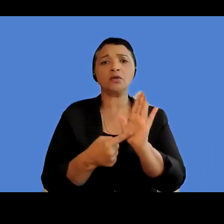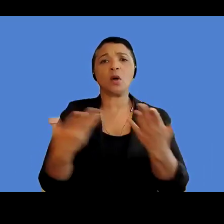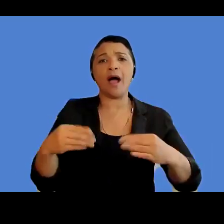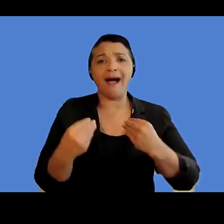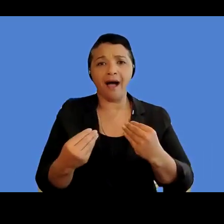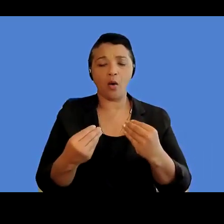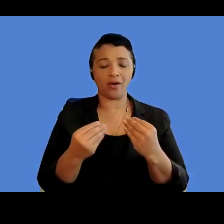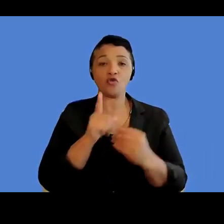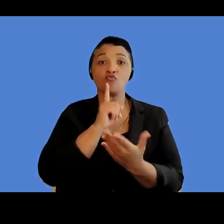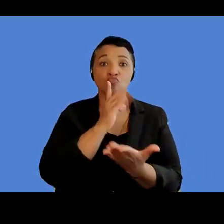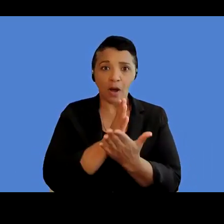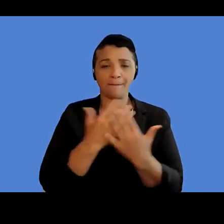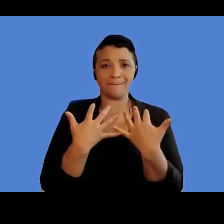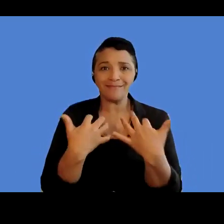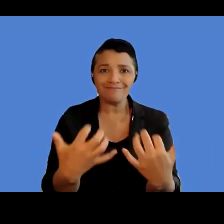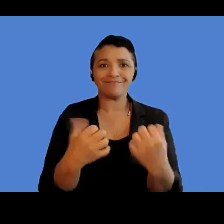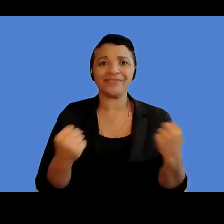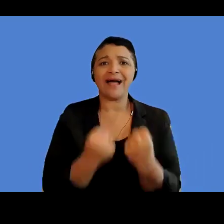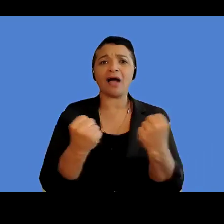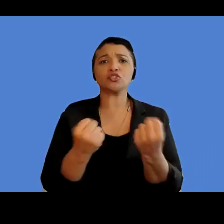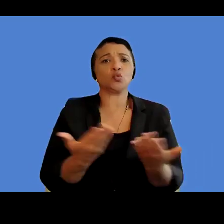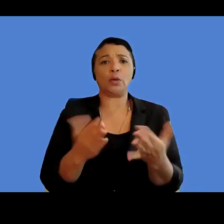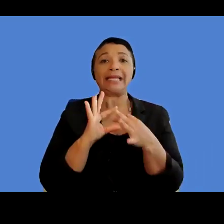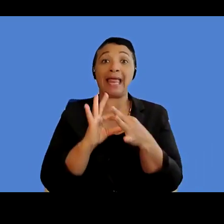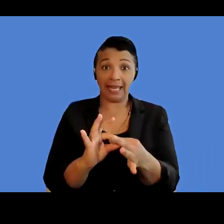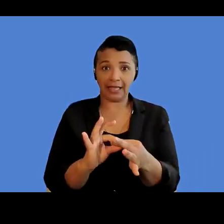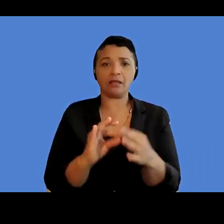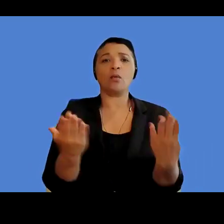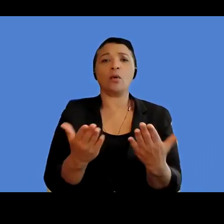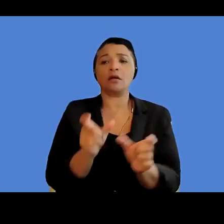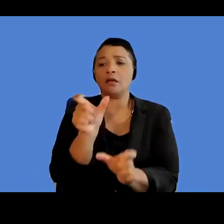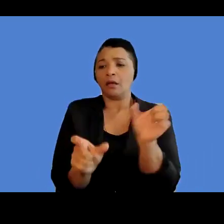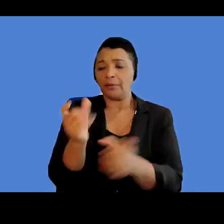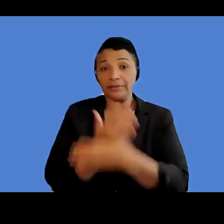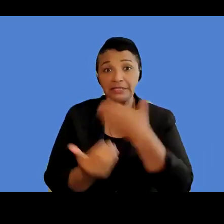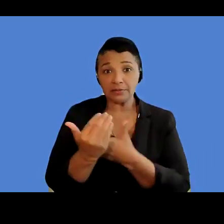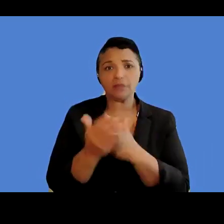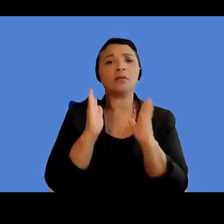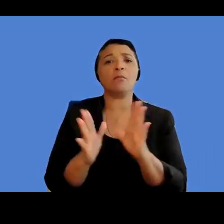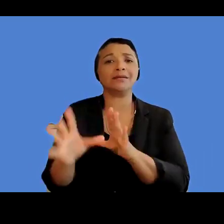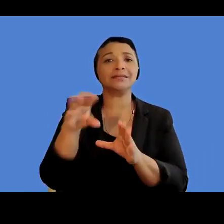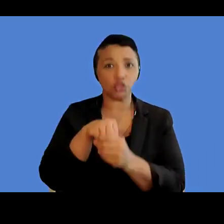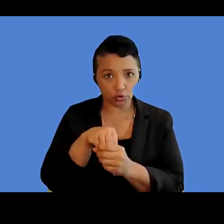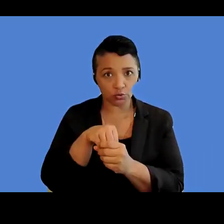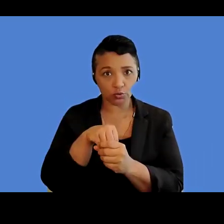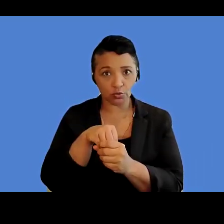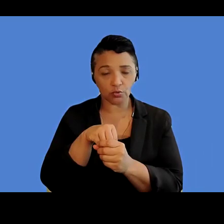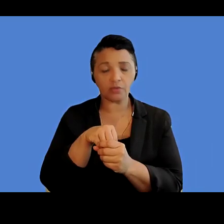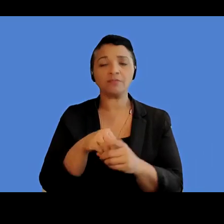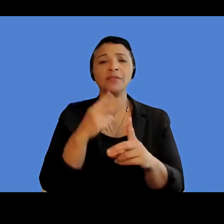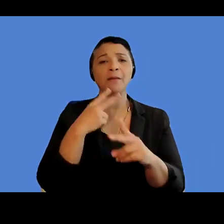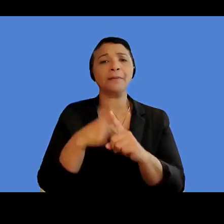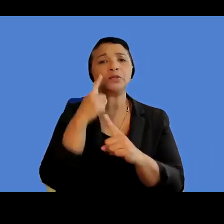outcomes when it comes to disability inclusion and innovative